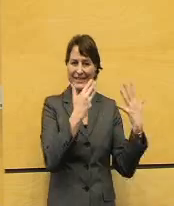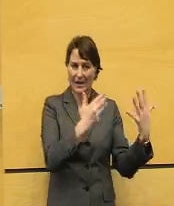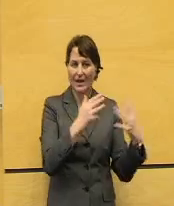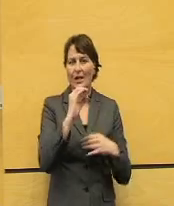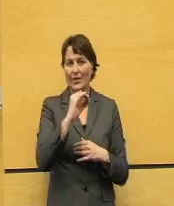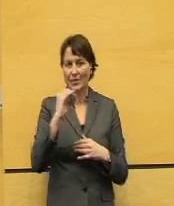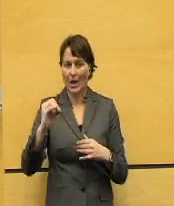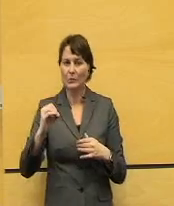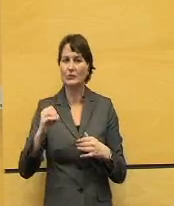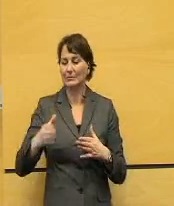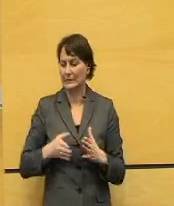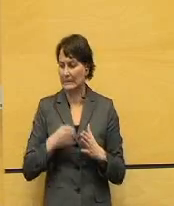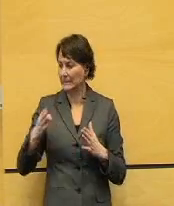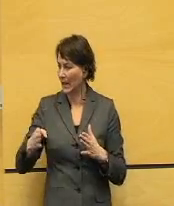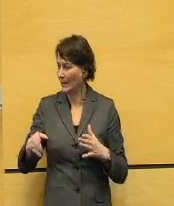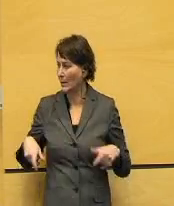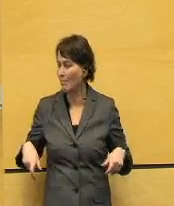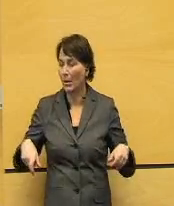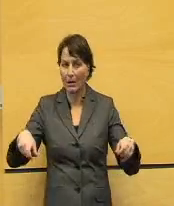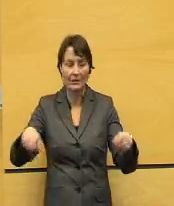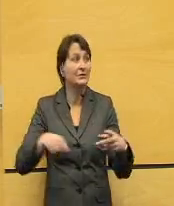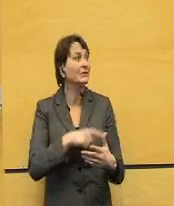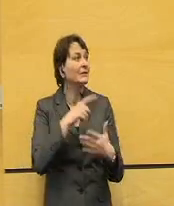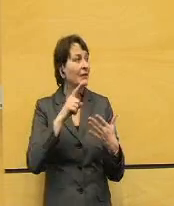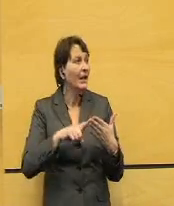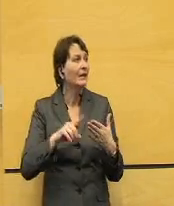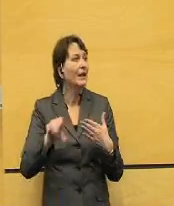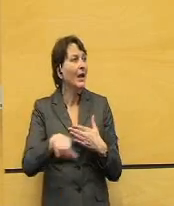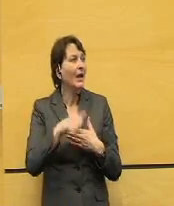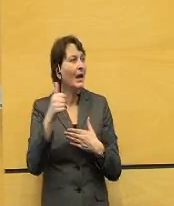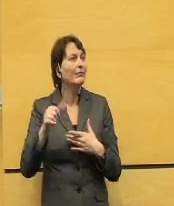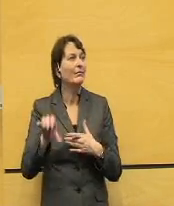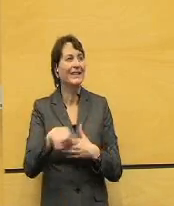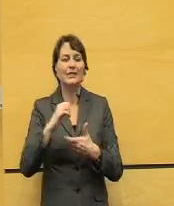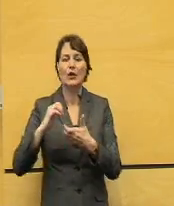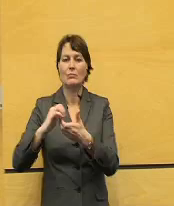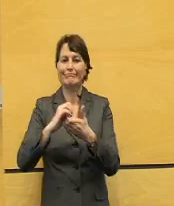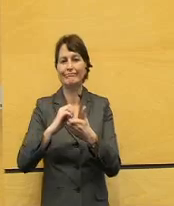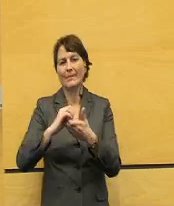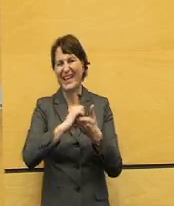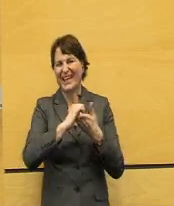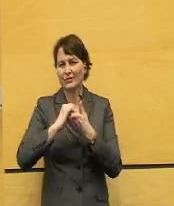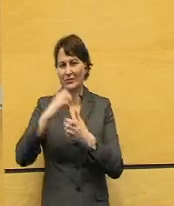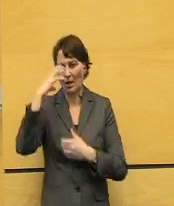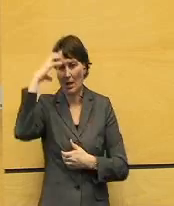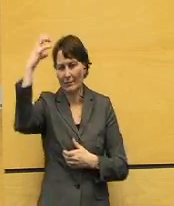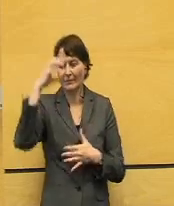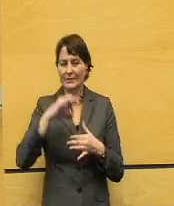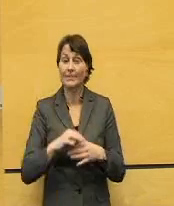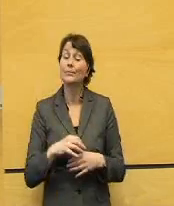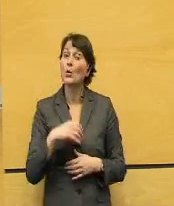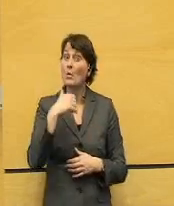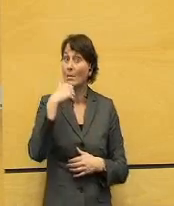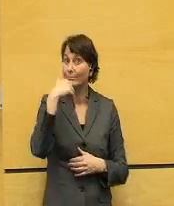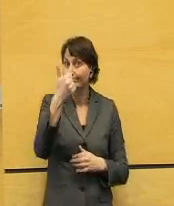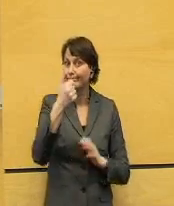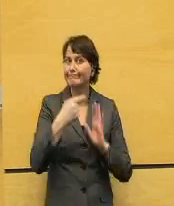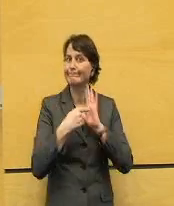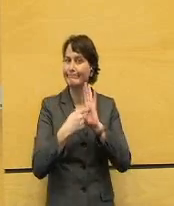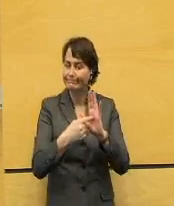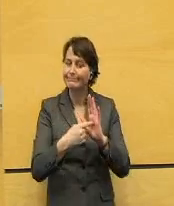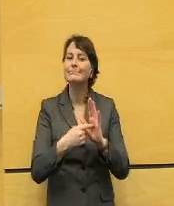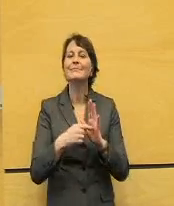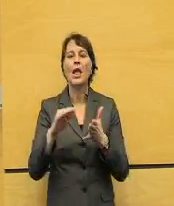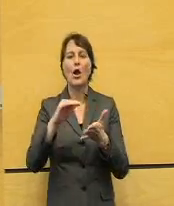government agency being provided. And another one good practice done by the Office